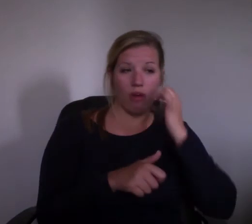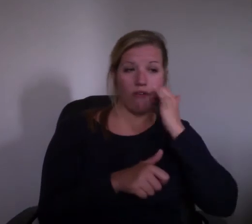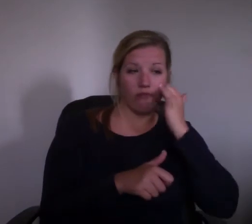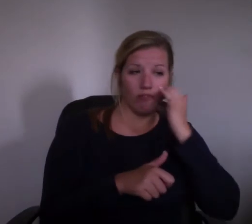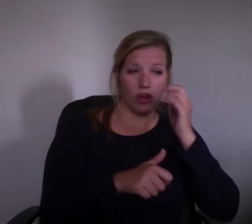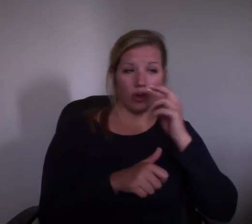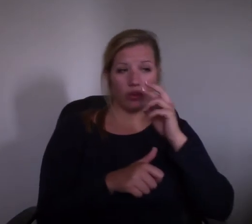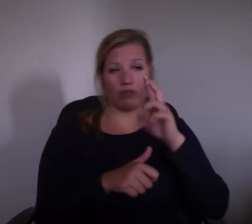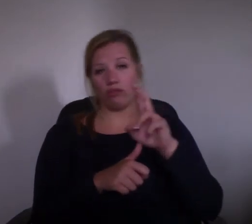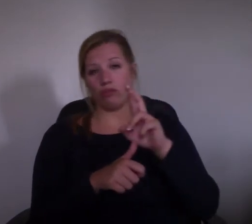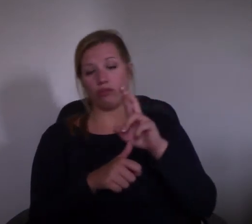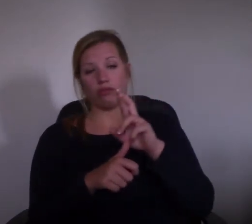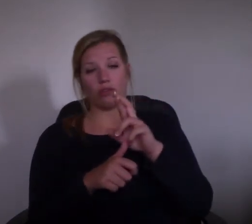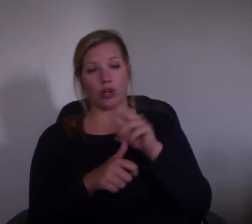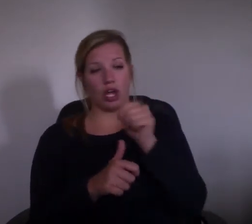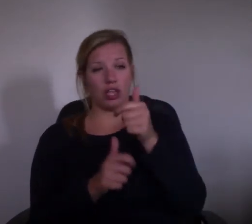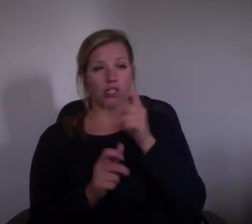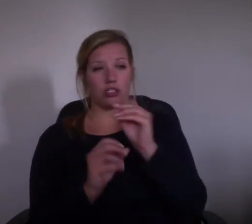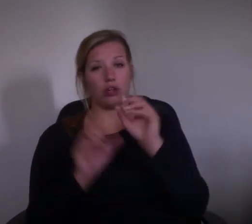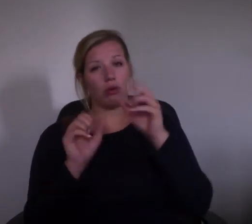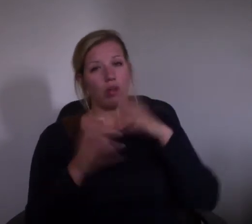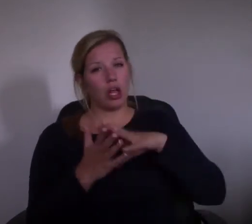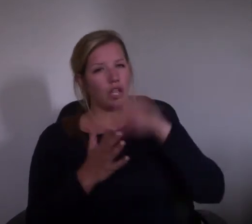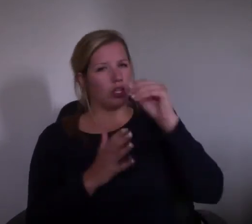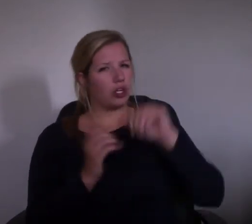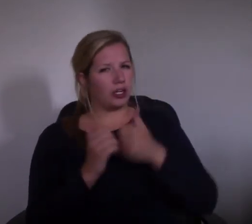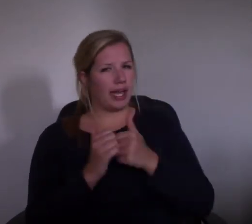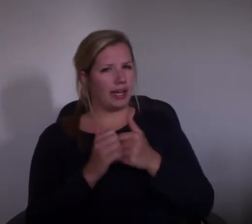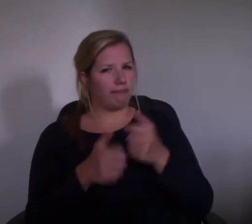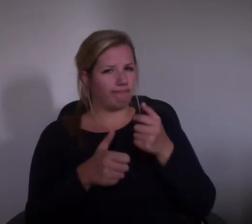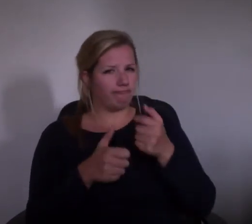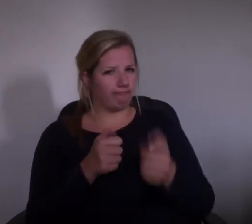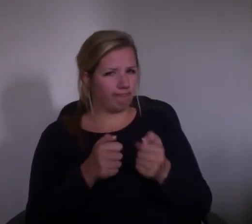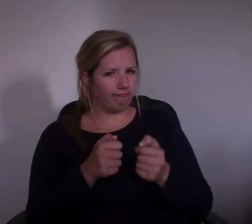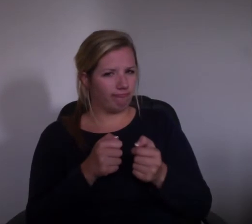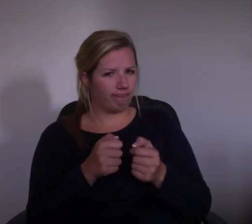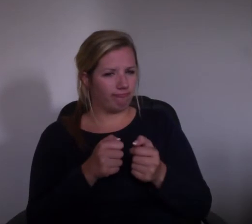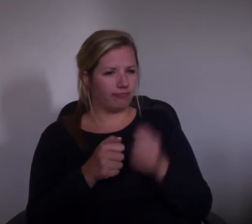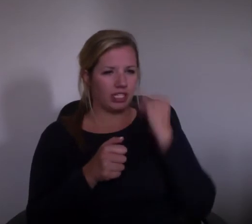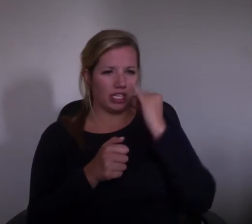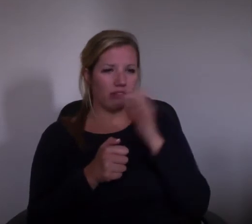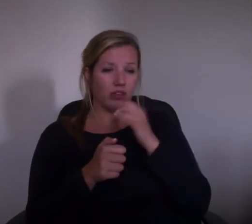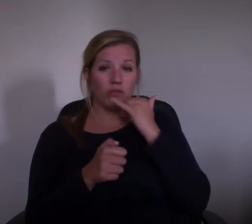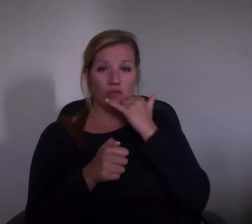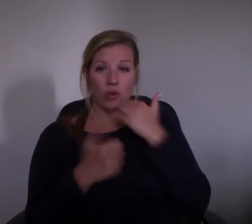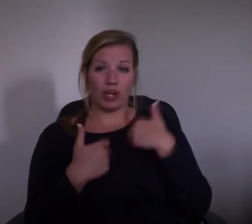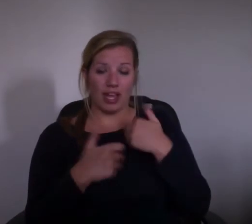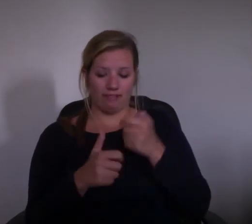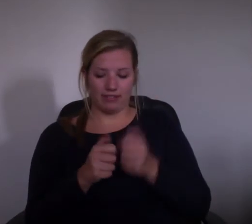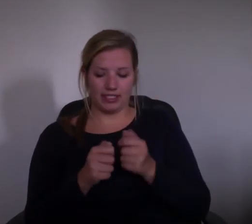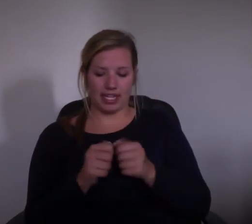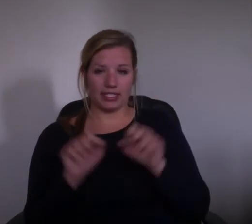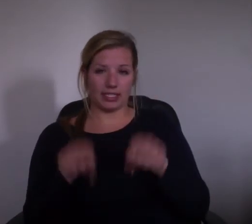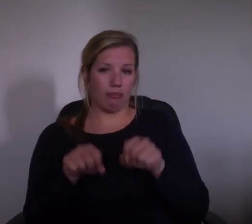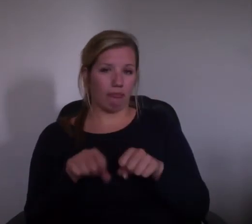text messages. So learn how to do that. Find out if your phones have that capability, and use that as one of